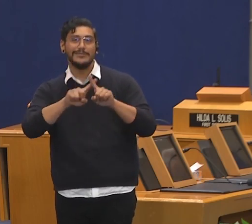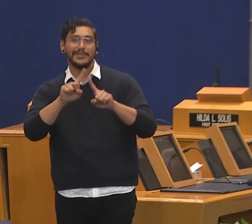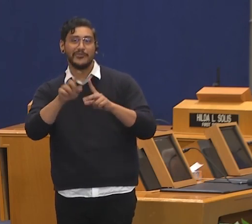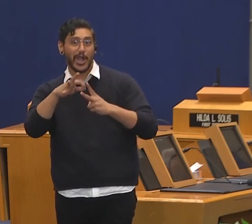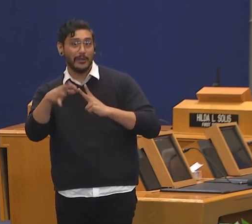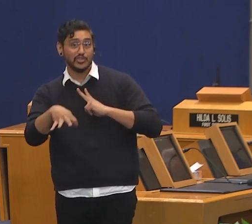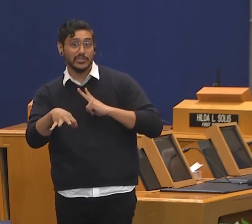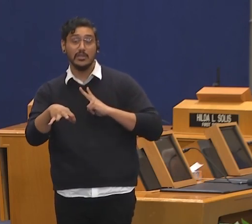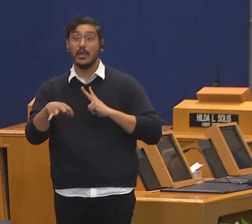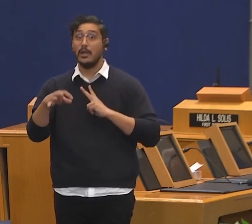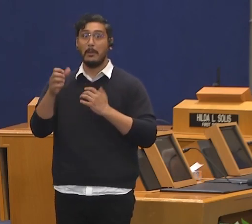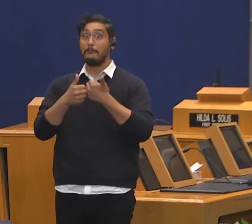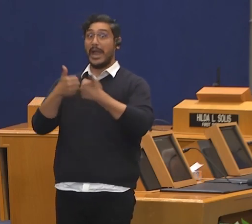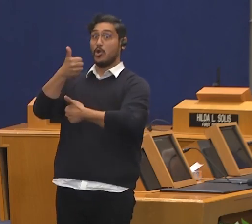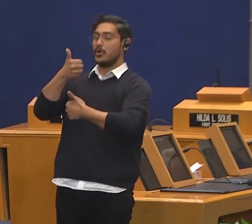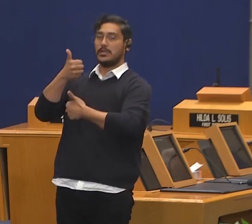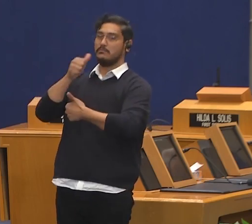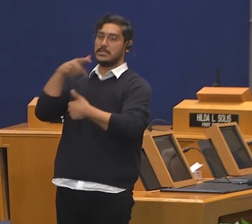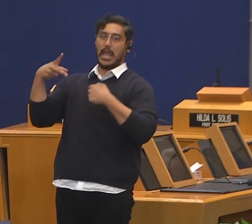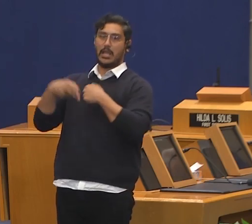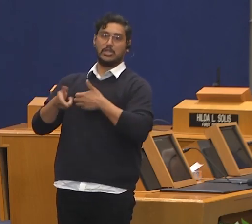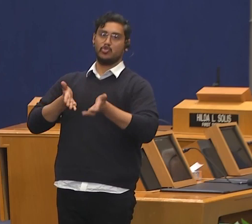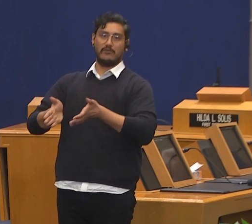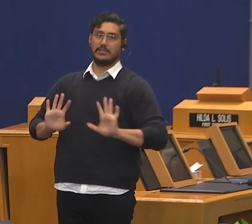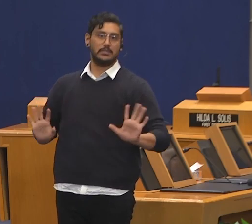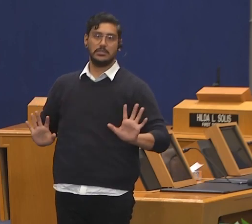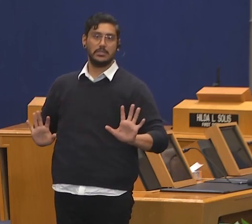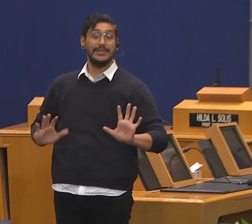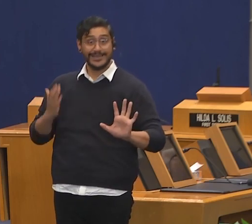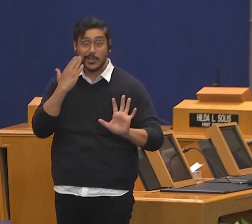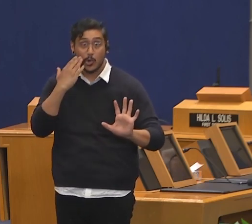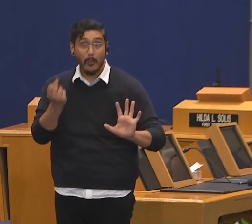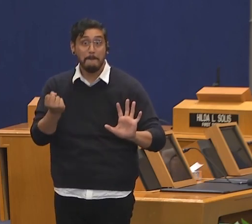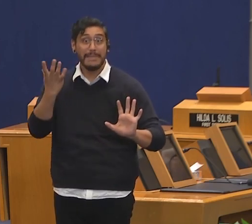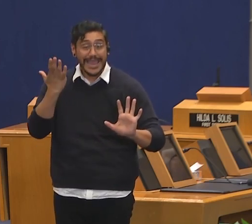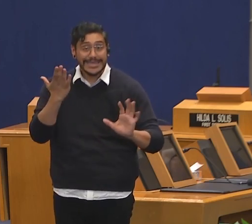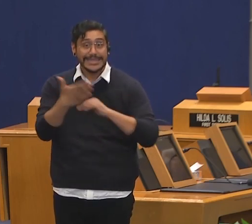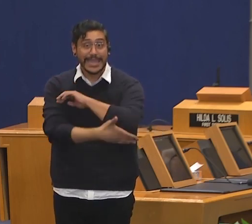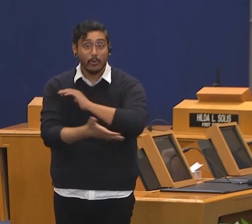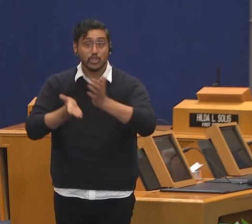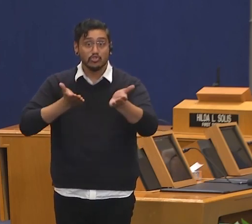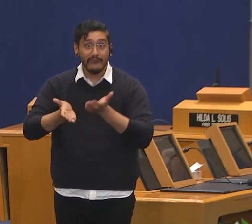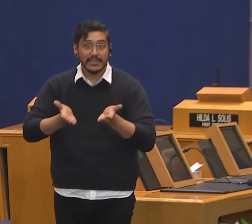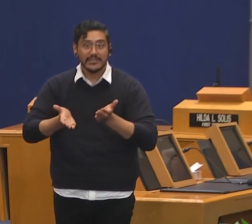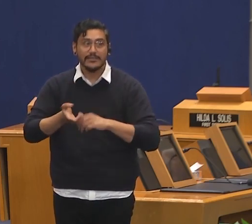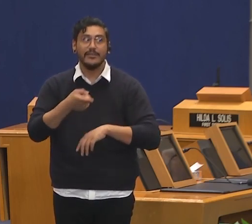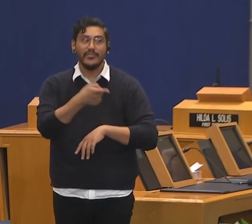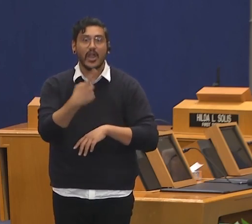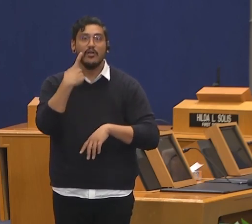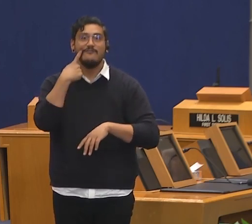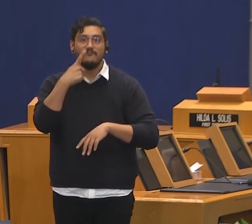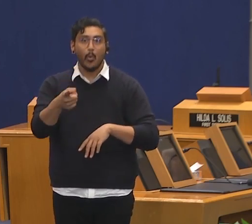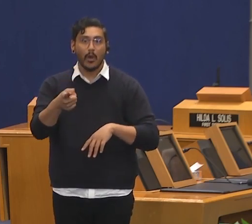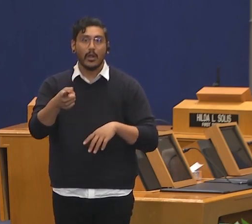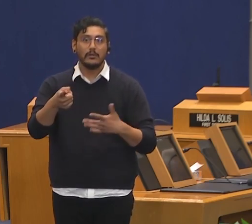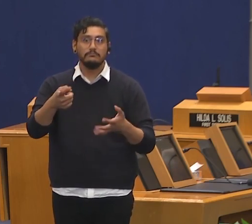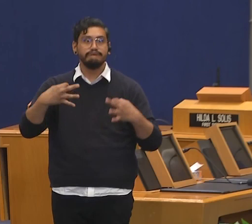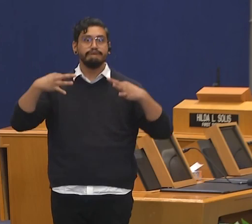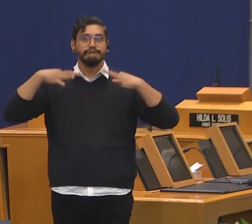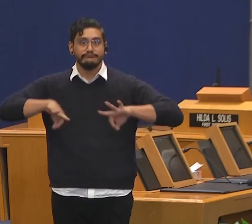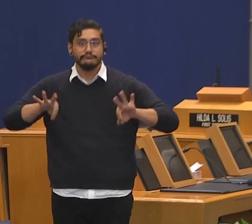cut services to people, because we know that many of the services in the county are for those that are the